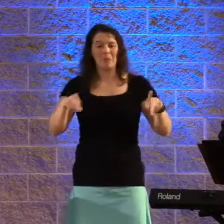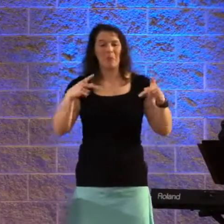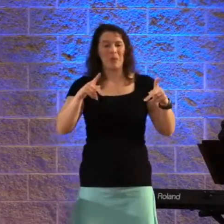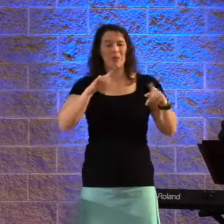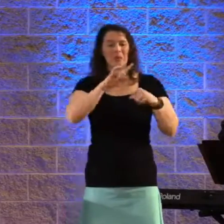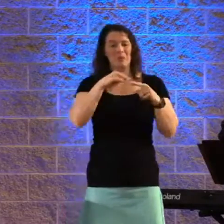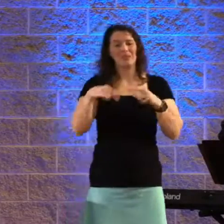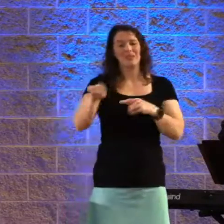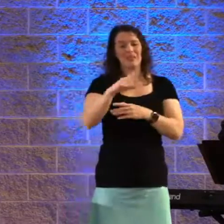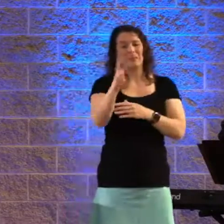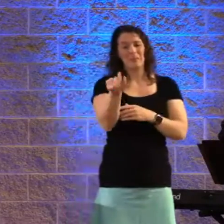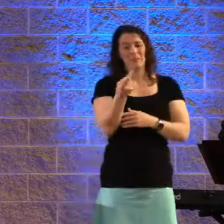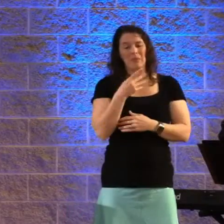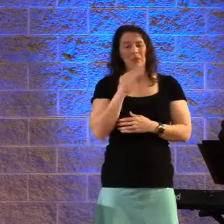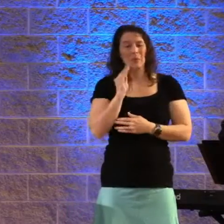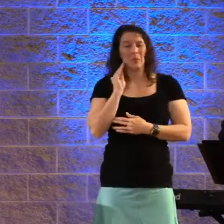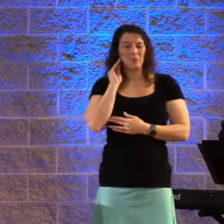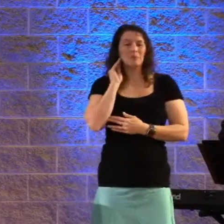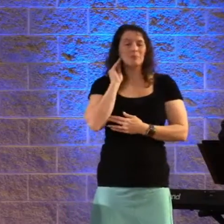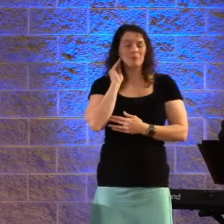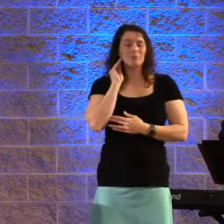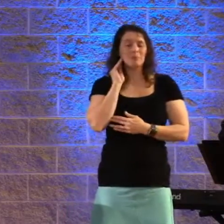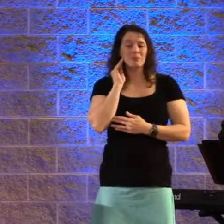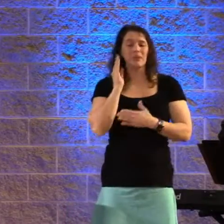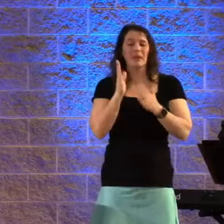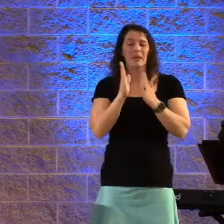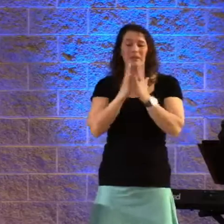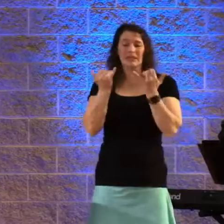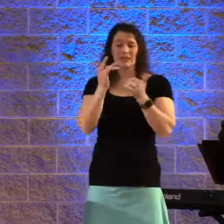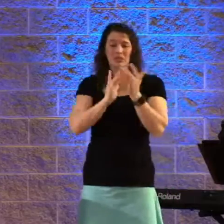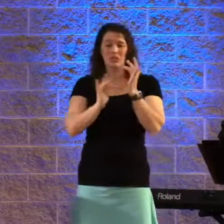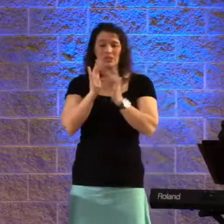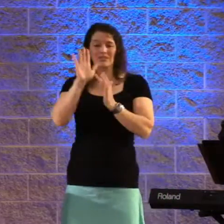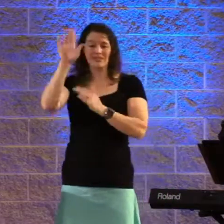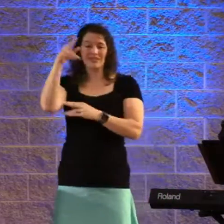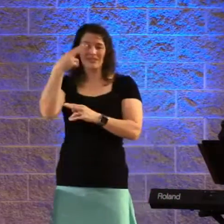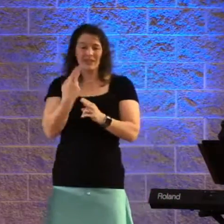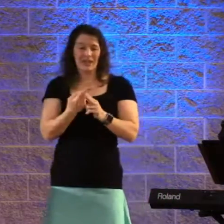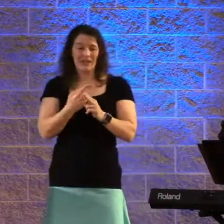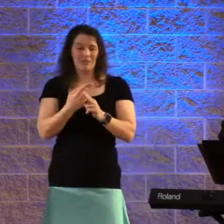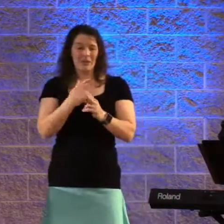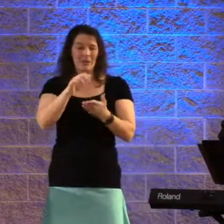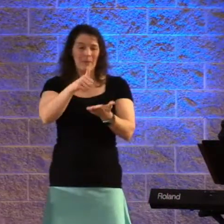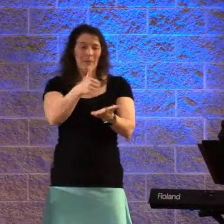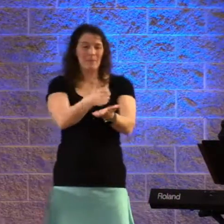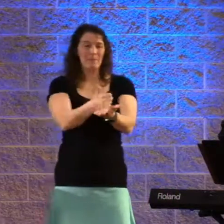when they come home. And I pray this in Jesus' name.